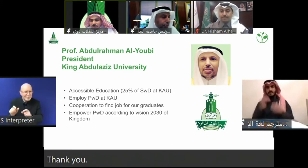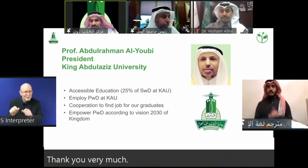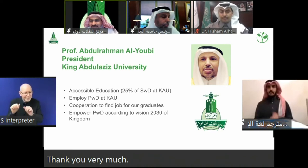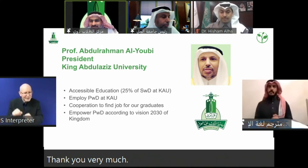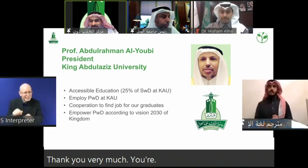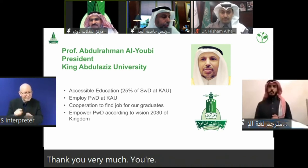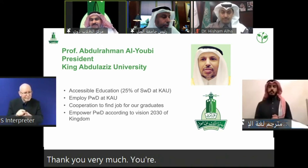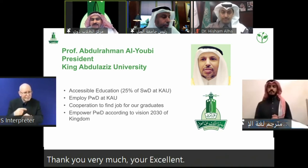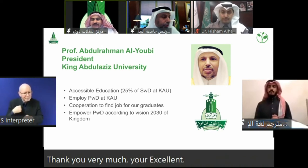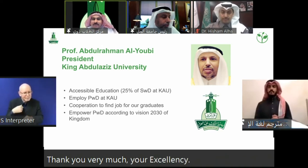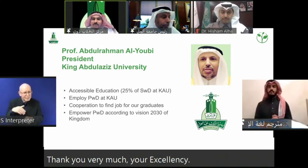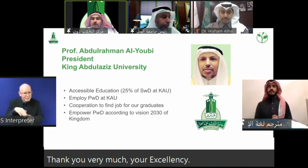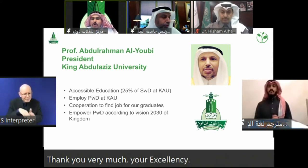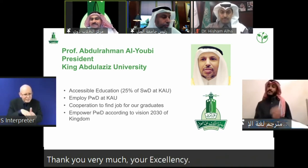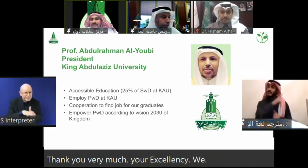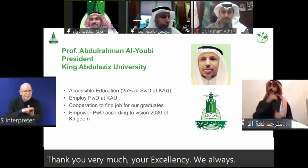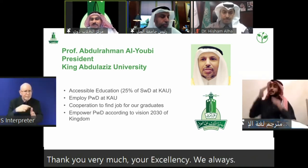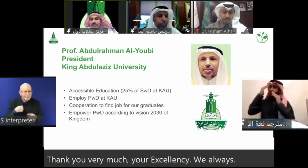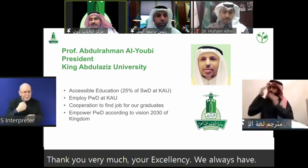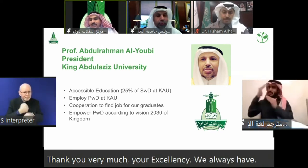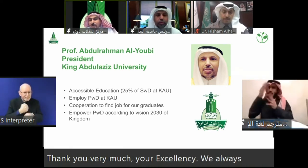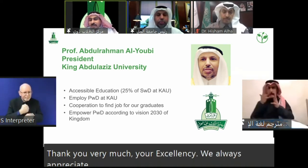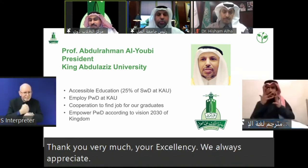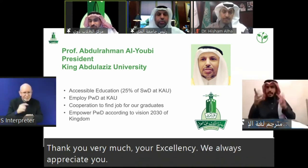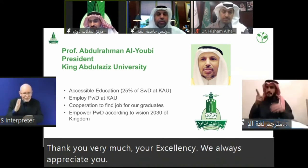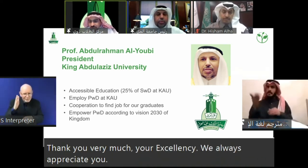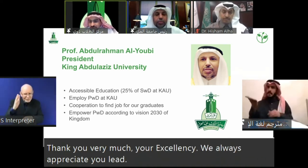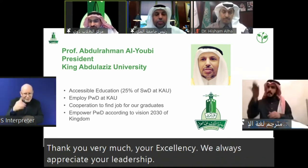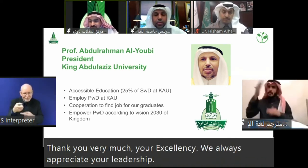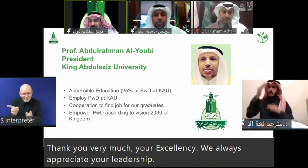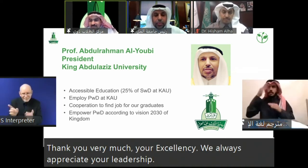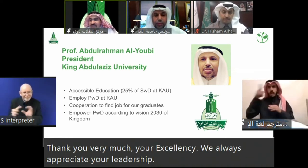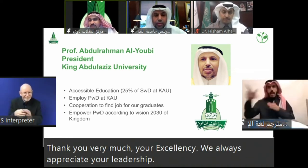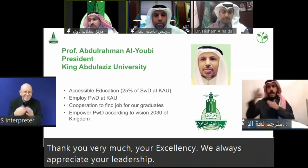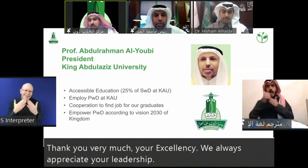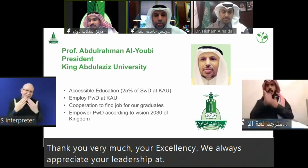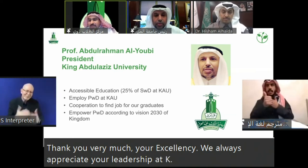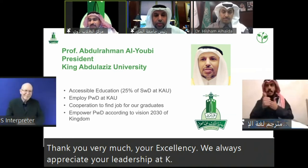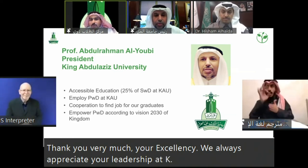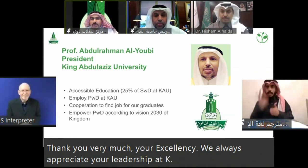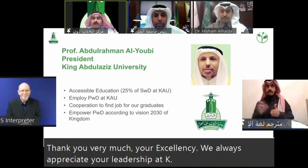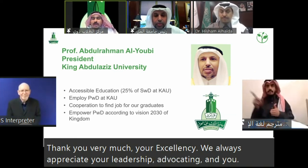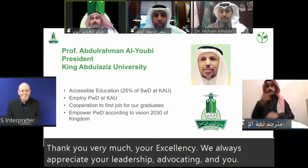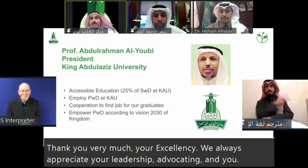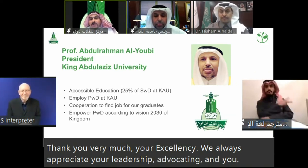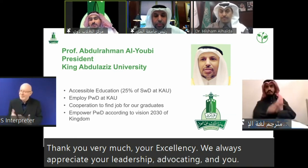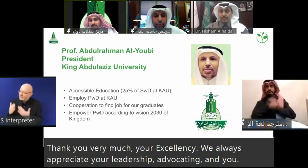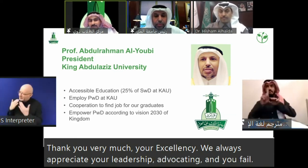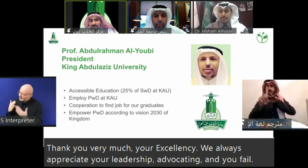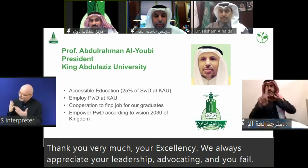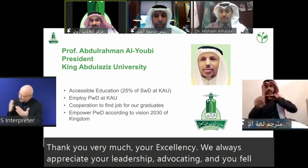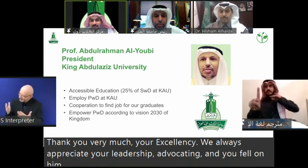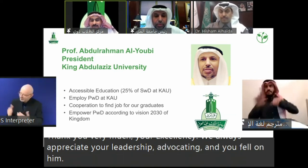much, Your Excellency. We always appreciate your leadership at KEU and your